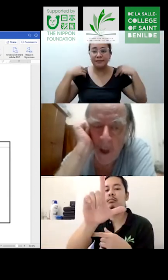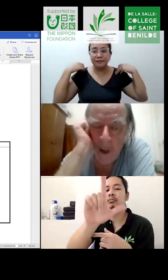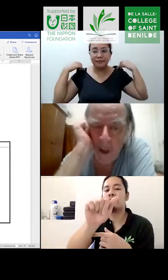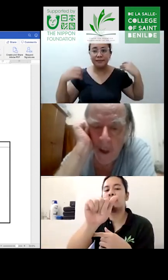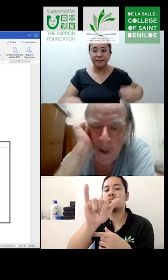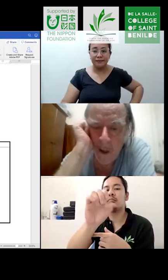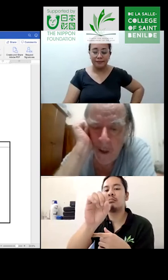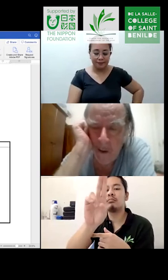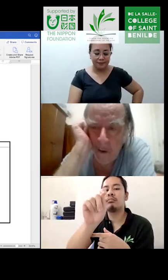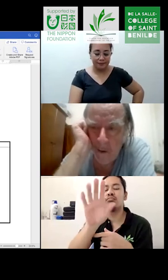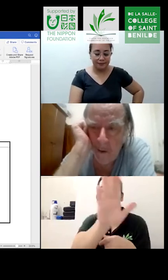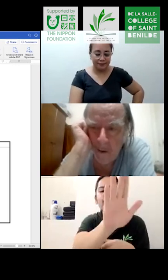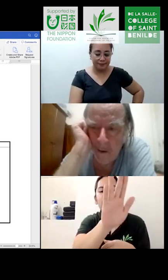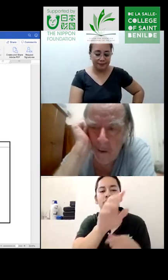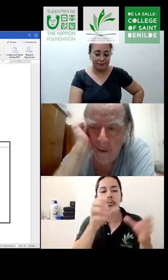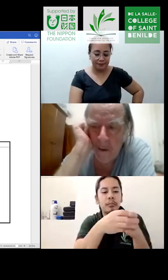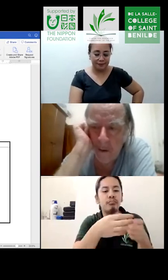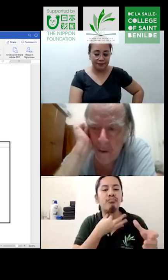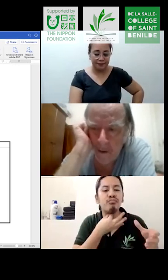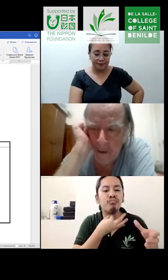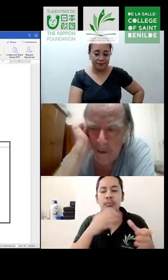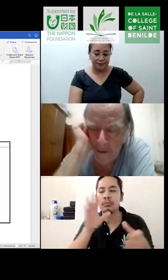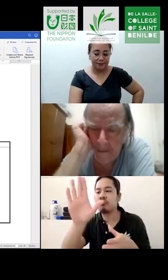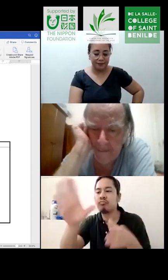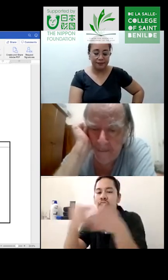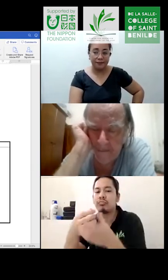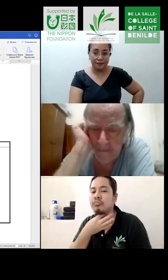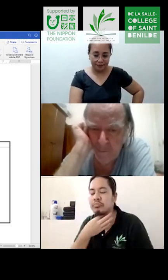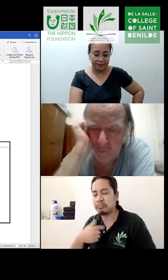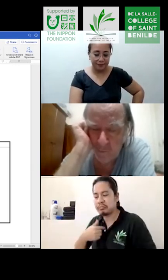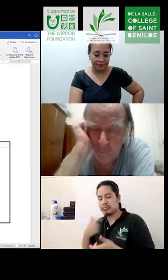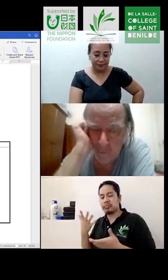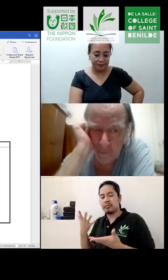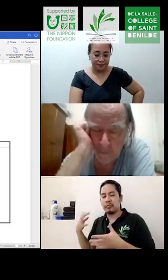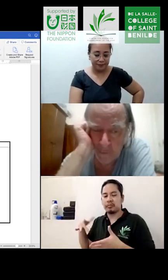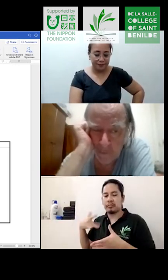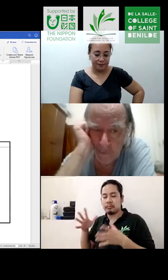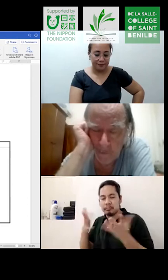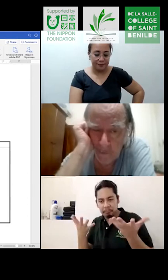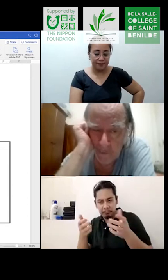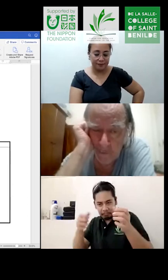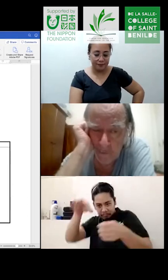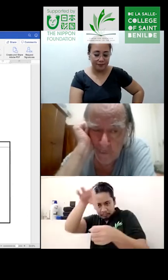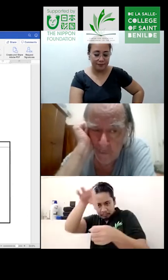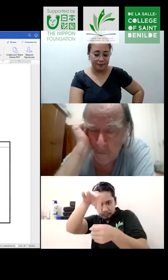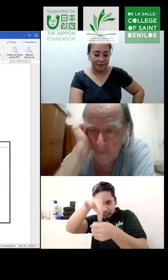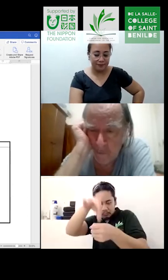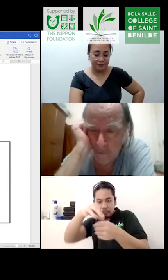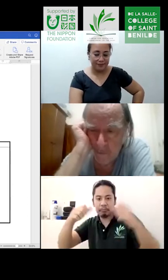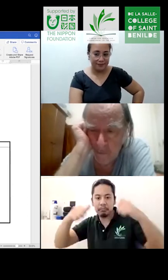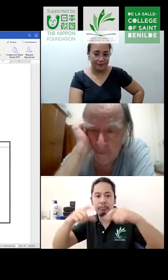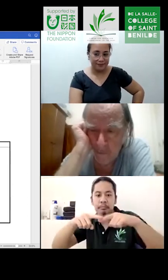Saying I'm okay. I'm open. Uh, I'm just curious about what the other